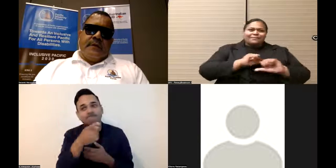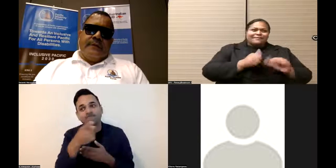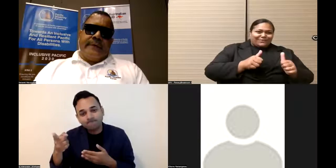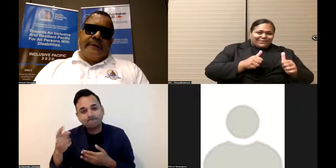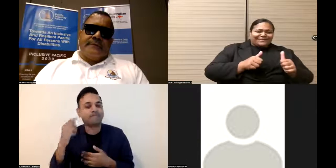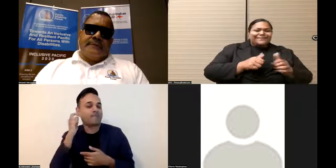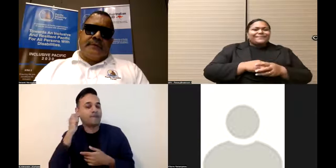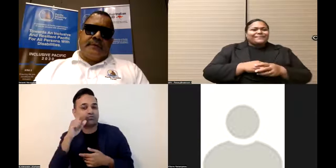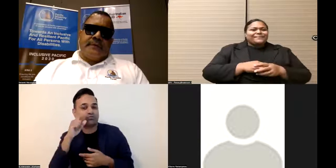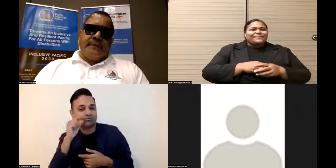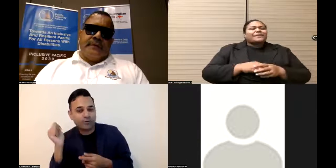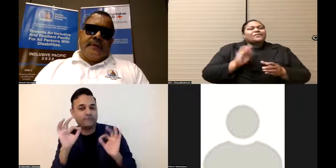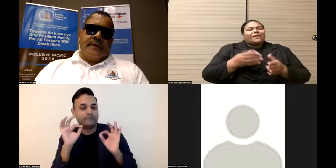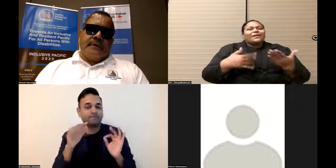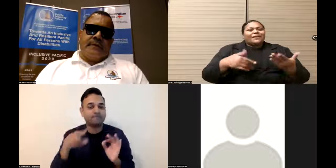I will now invite